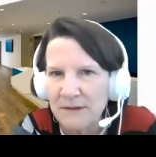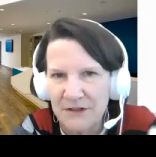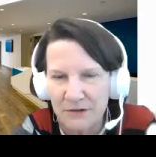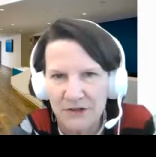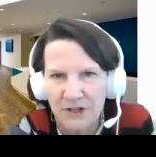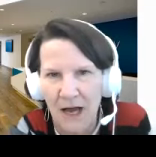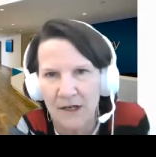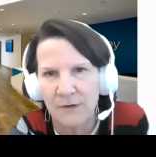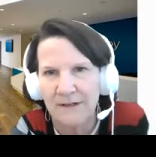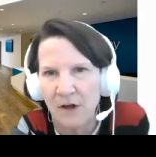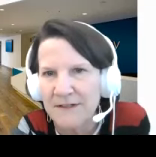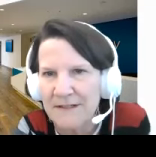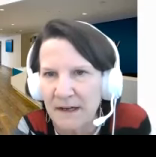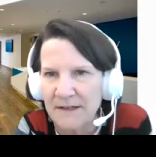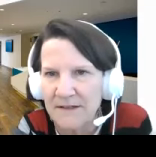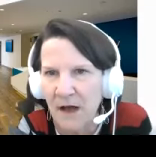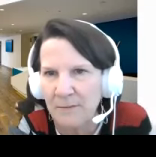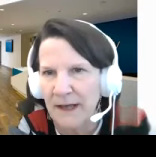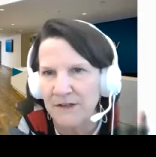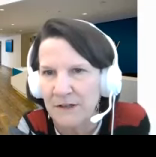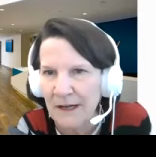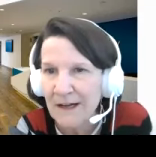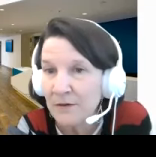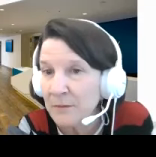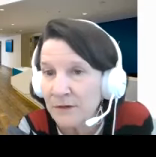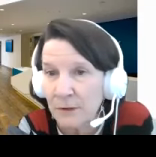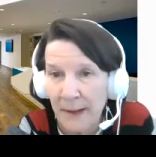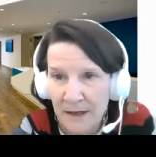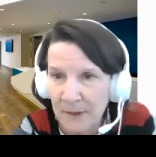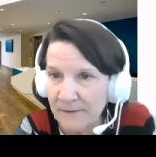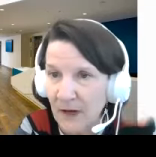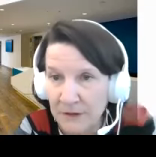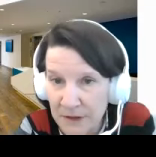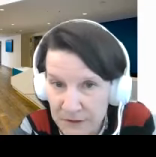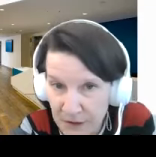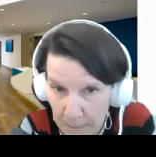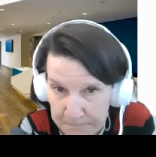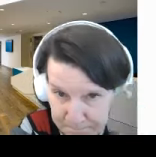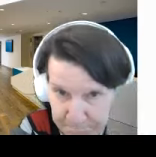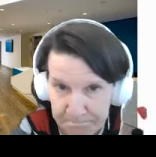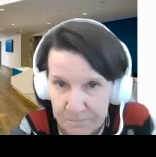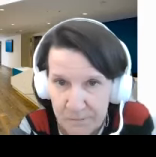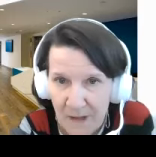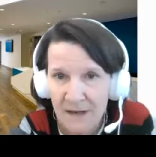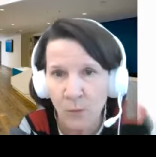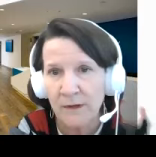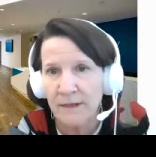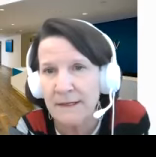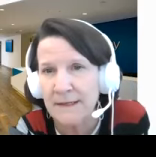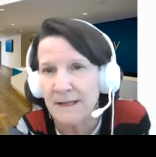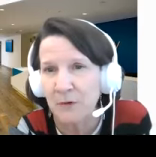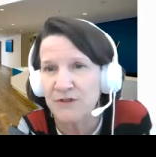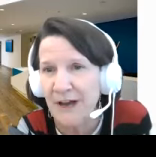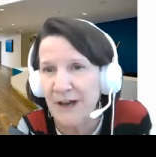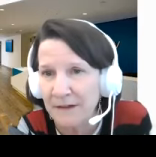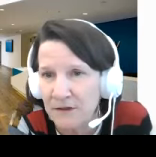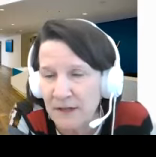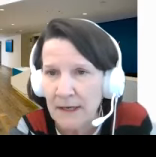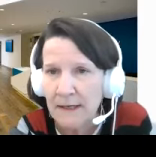school teacher in Chicago. He lost his sight as a complication from the flu pandemic of 100 years ago. And one of the things that